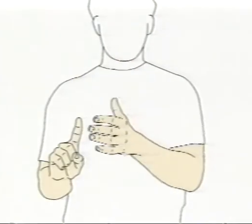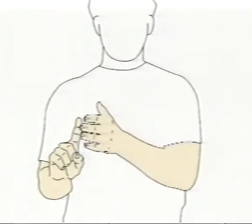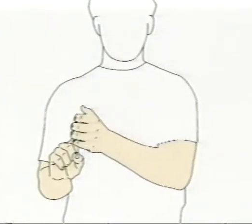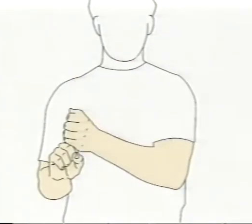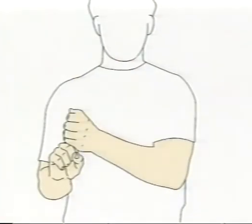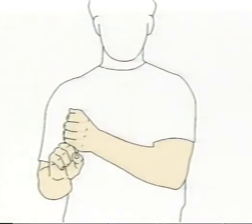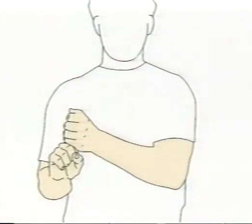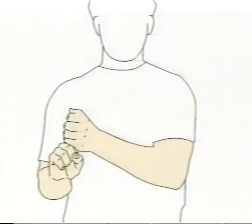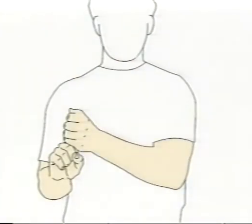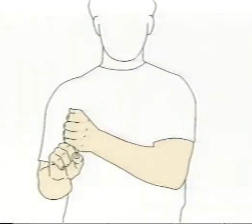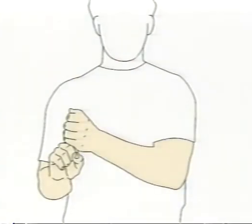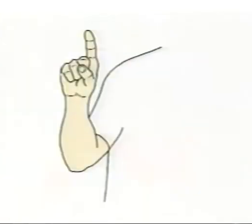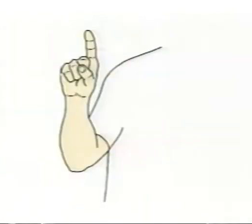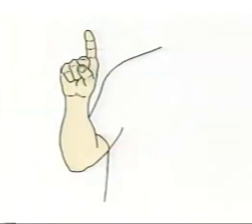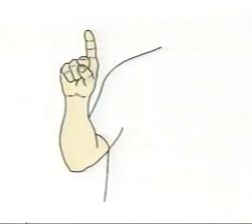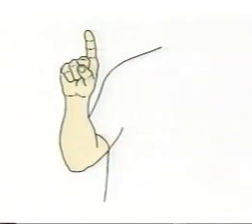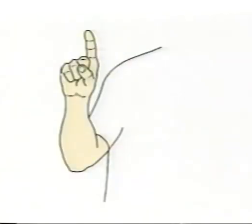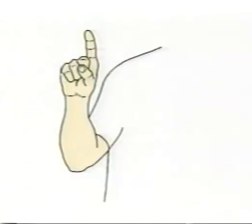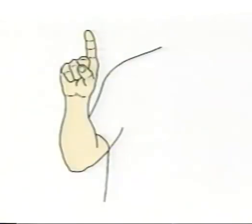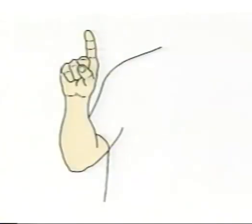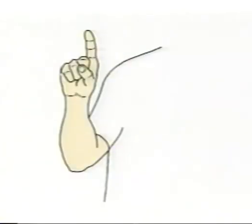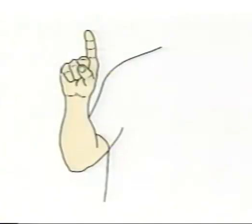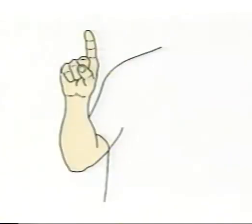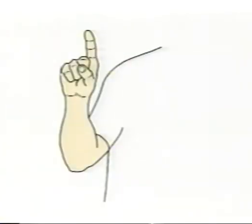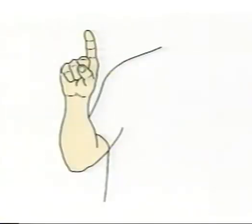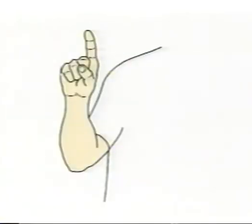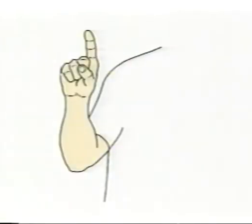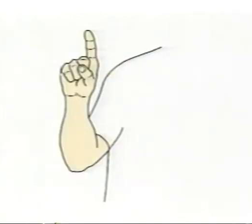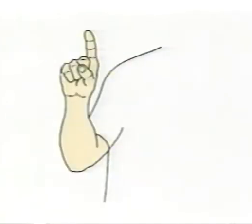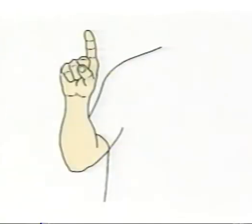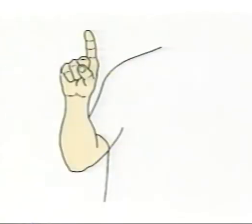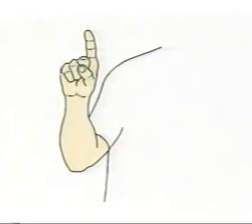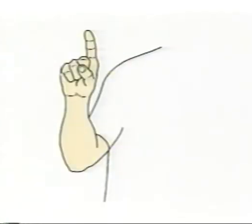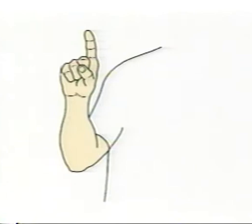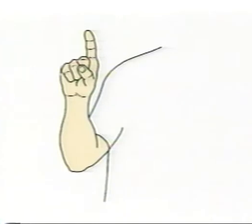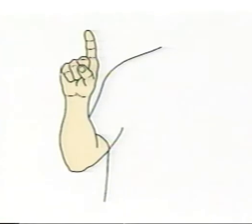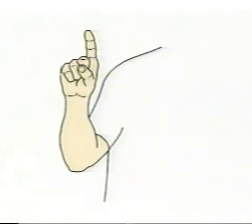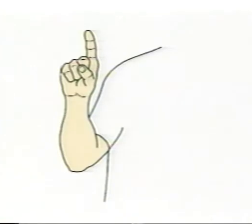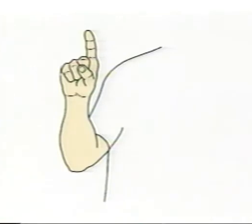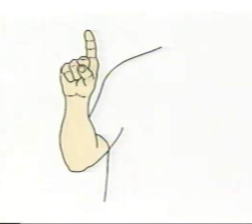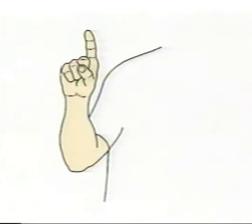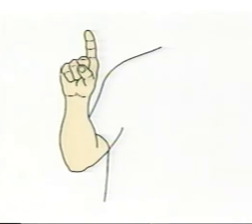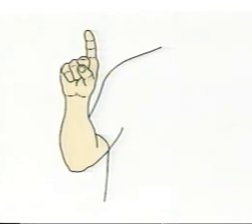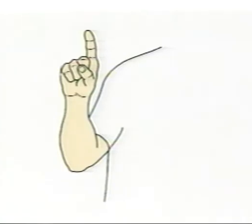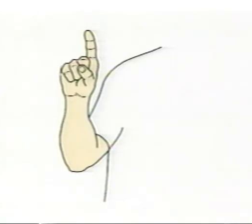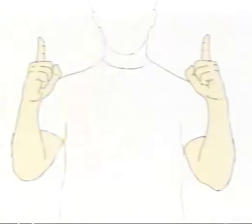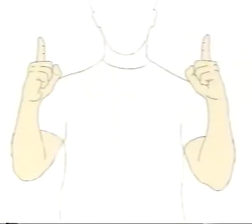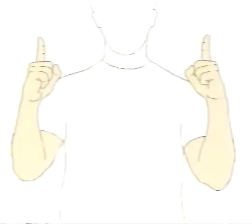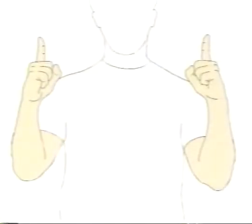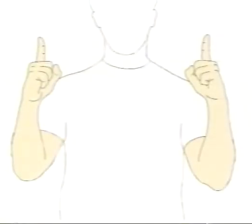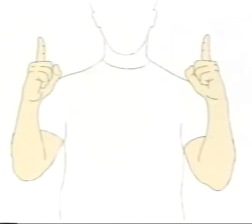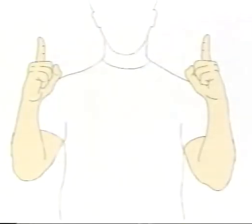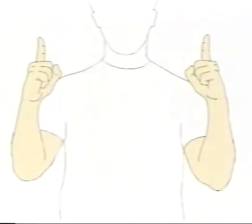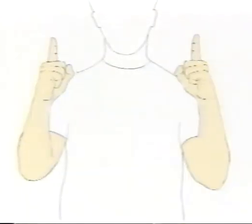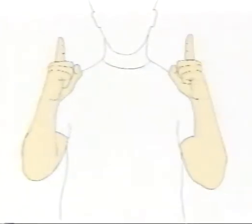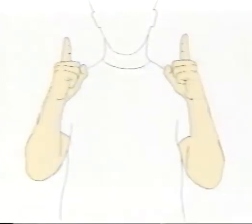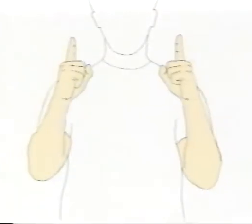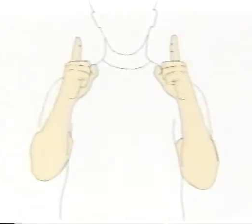Catch. Now we'll show movement between two people using Classifier 1. Meet each